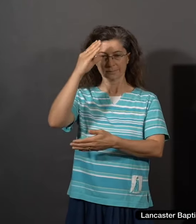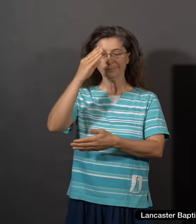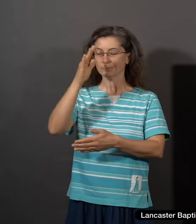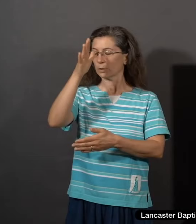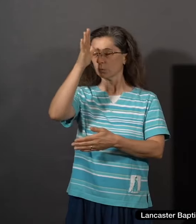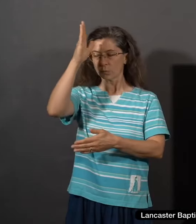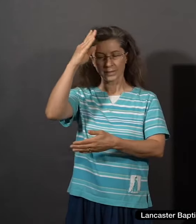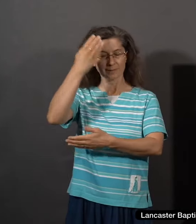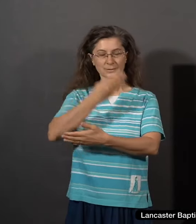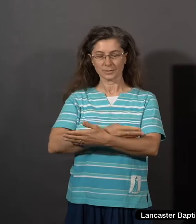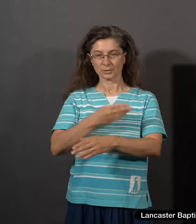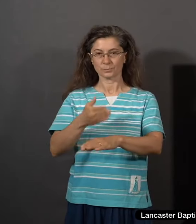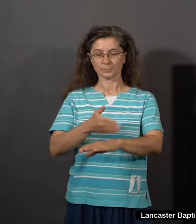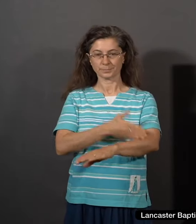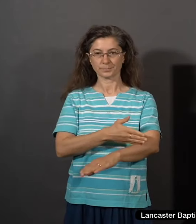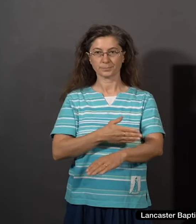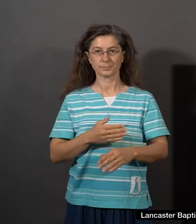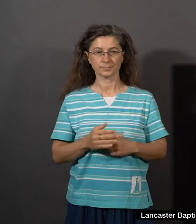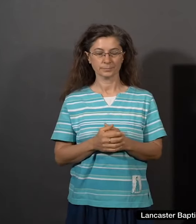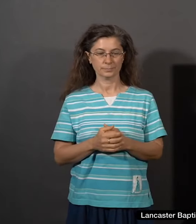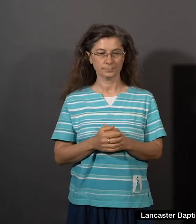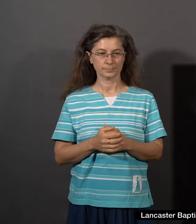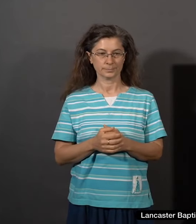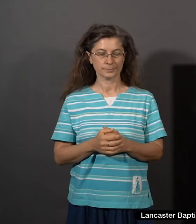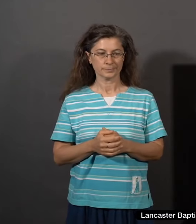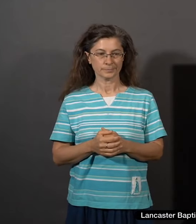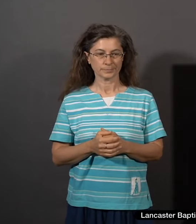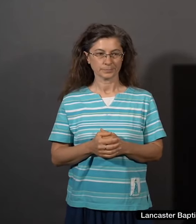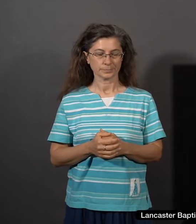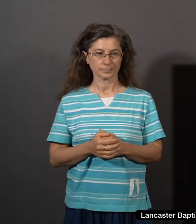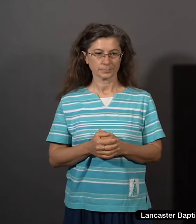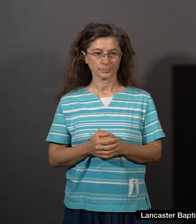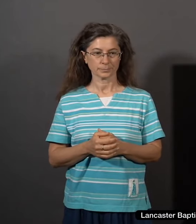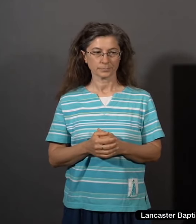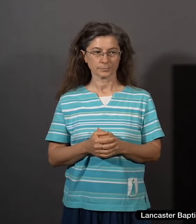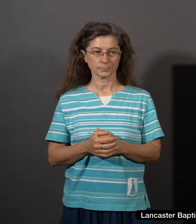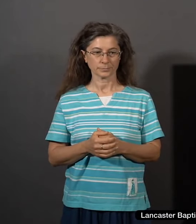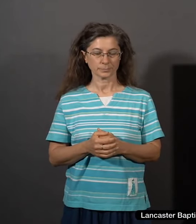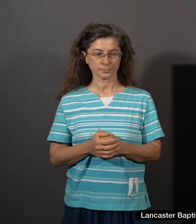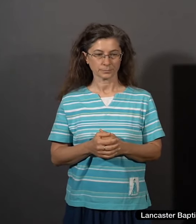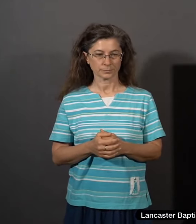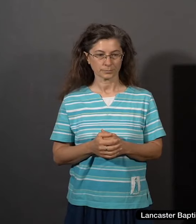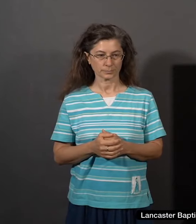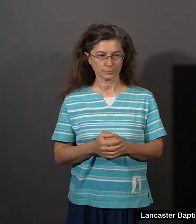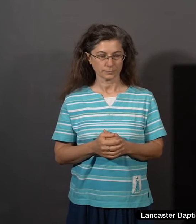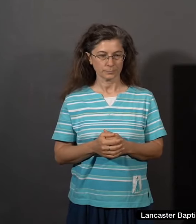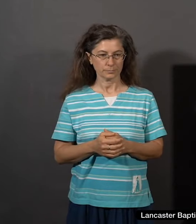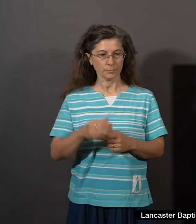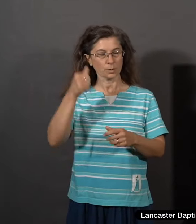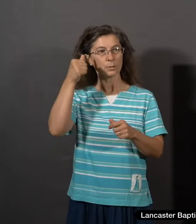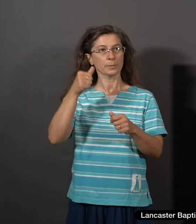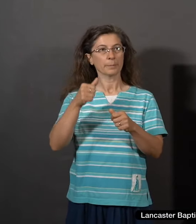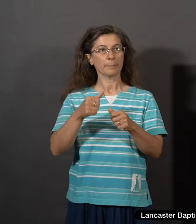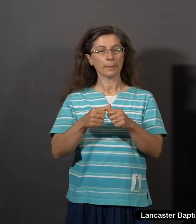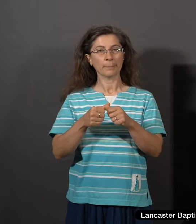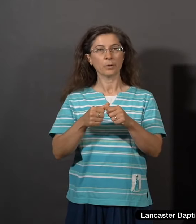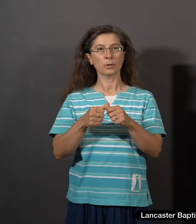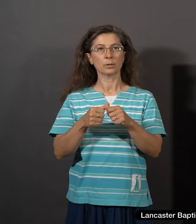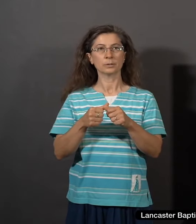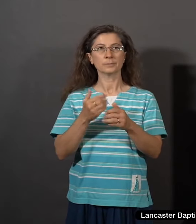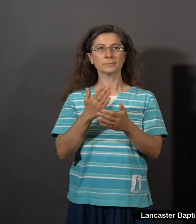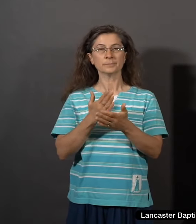just a few other prayer requests that i'd like to mention and announcements don't forget some of the young couples classes are having